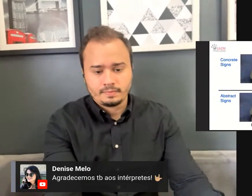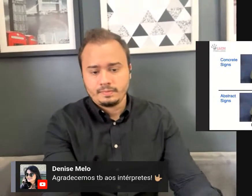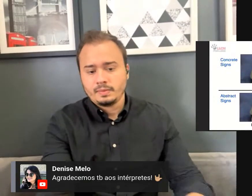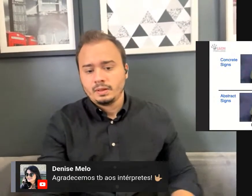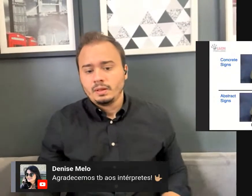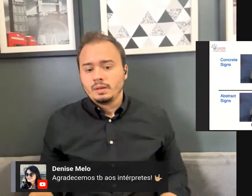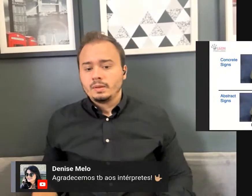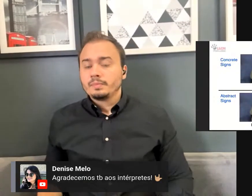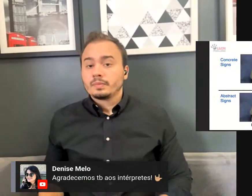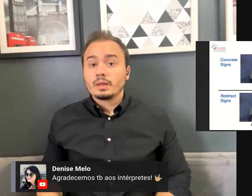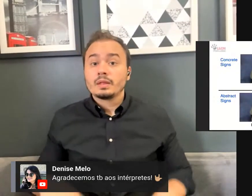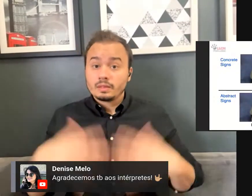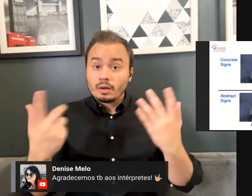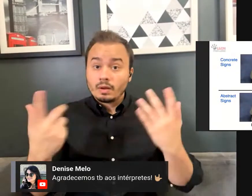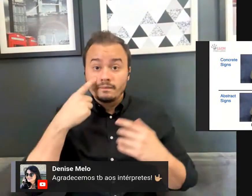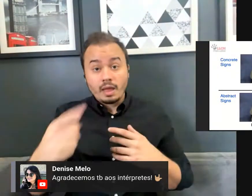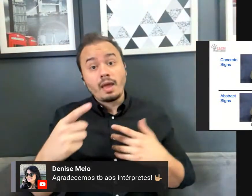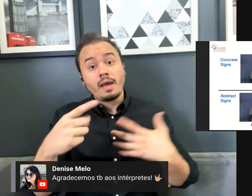abstract signs.